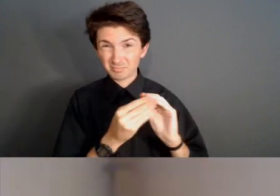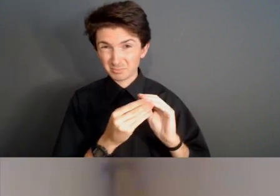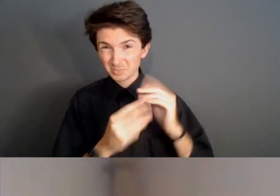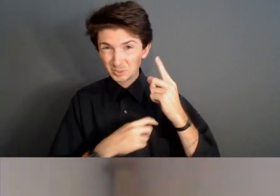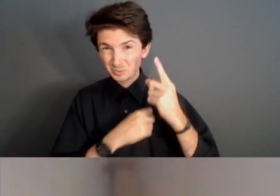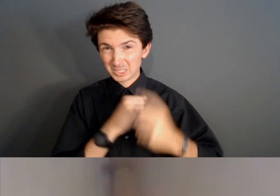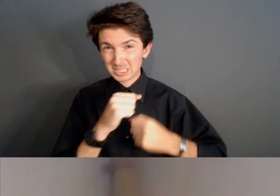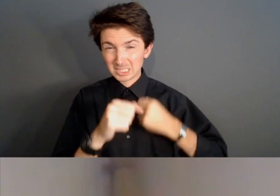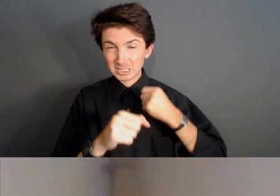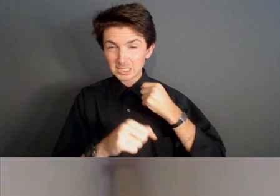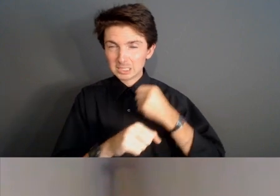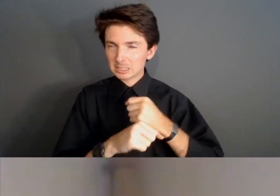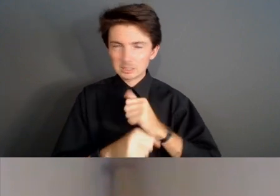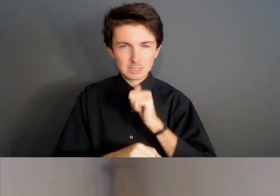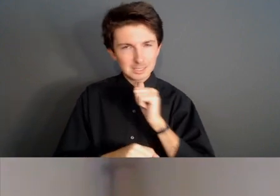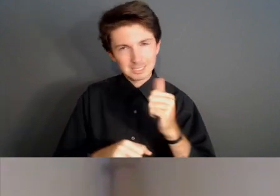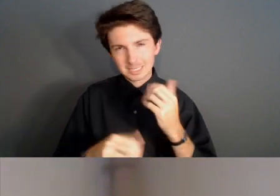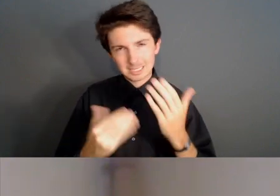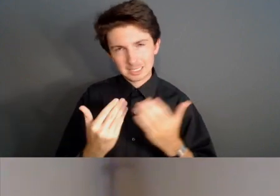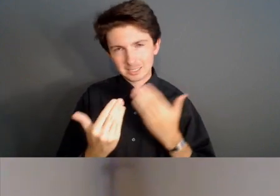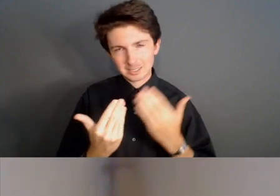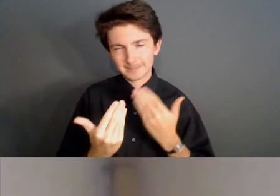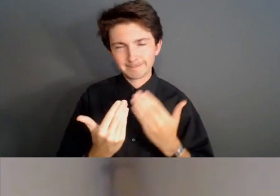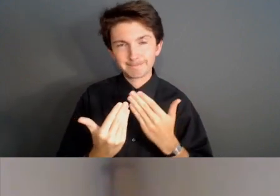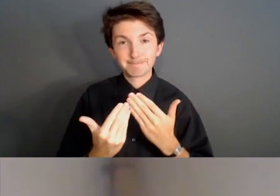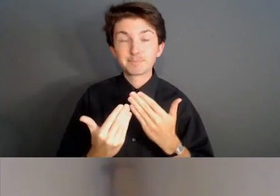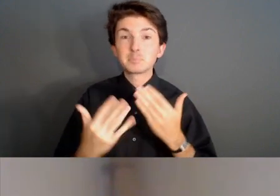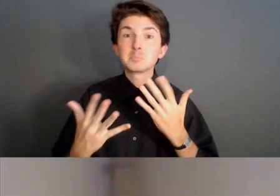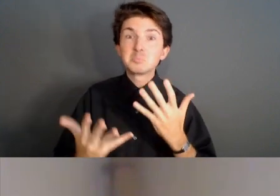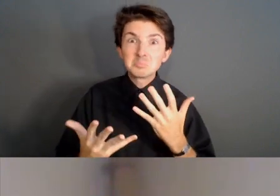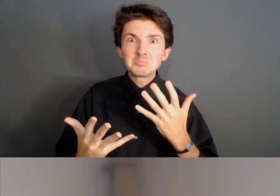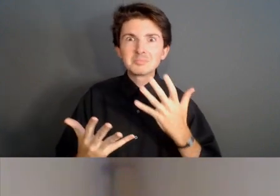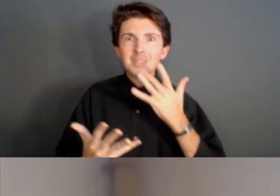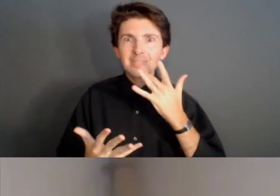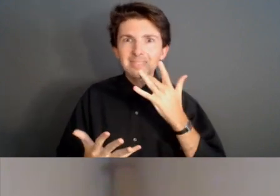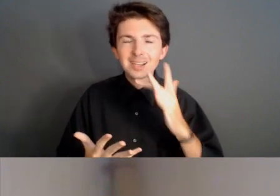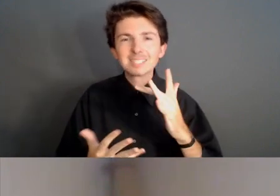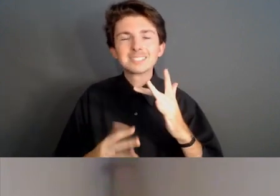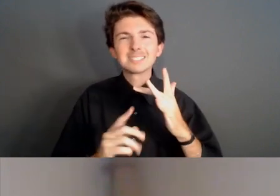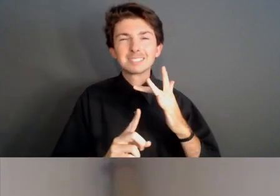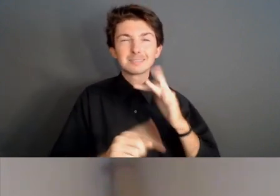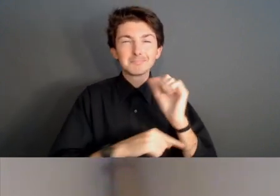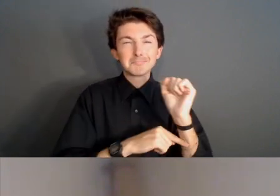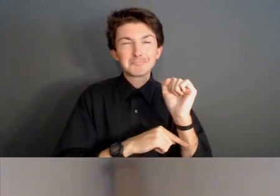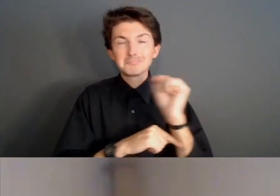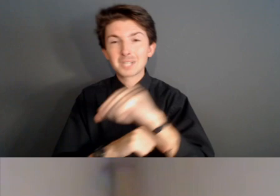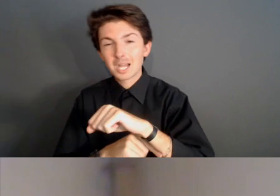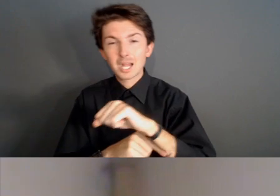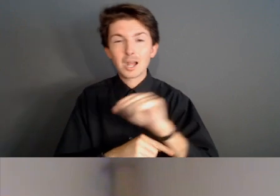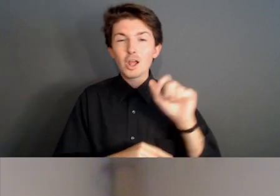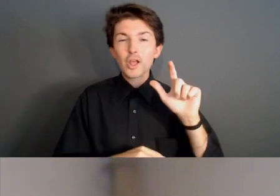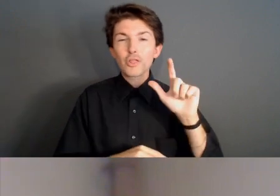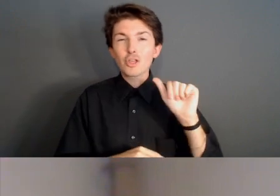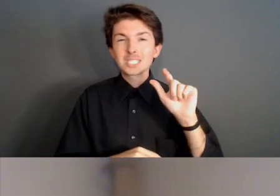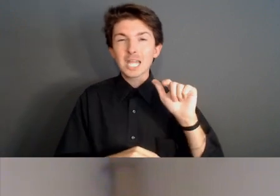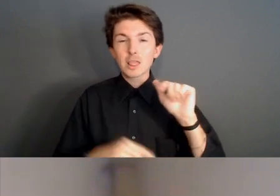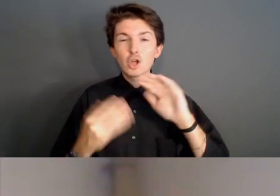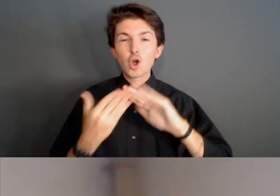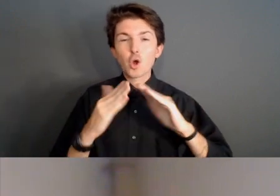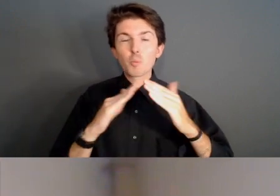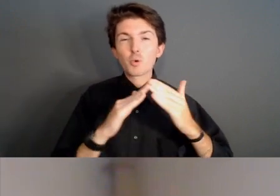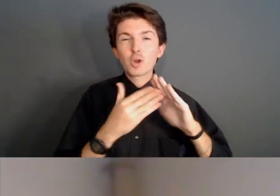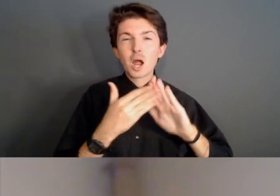one, but luckily we were able to accomplish some success against the Los Angeles Community Board District